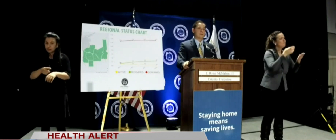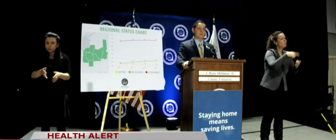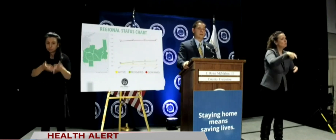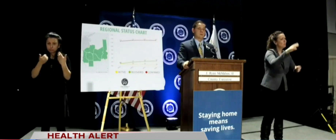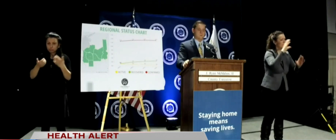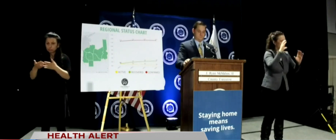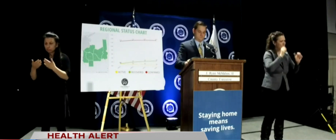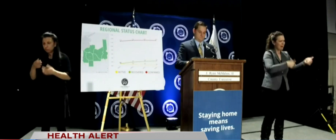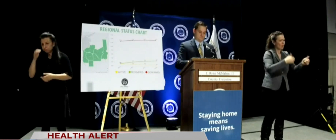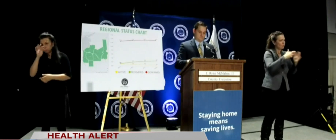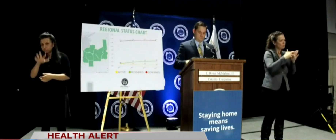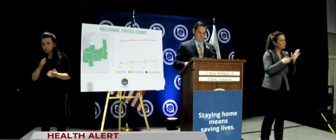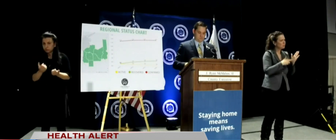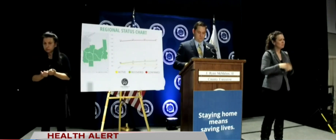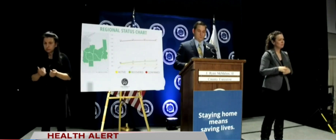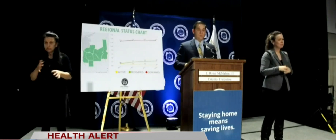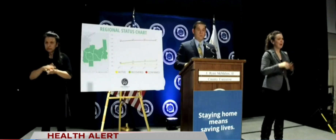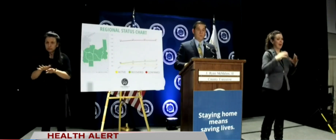Anything else?